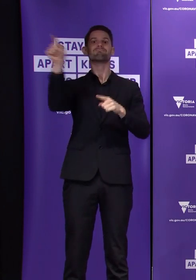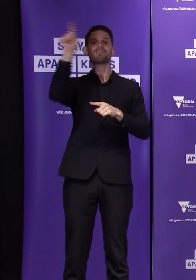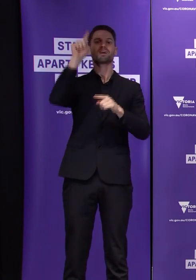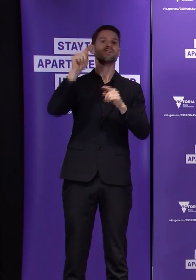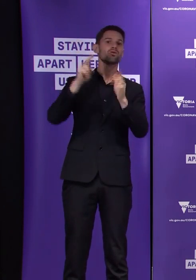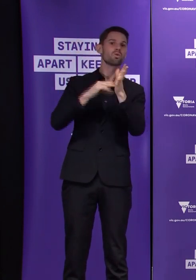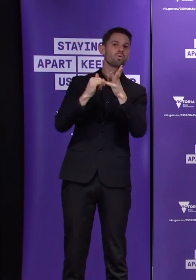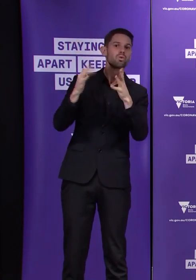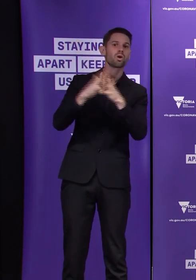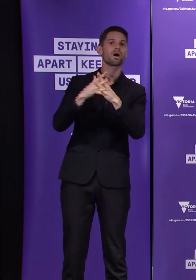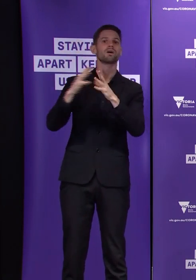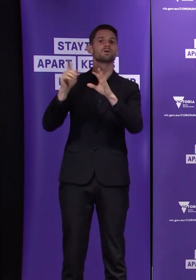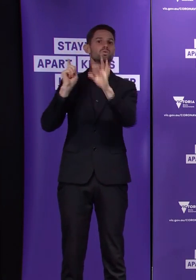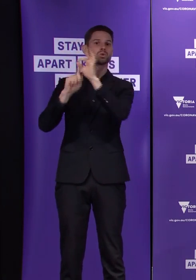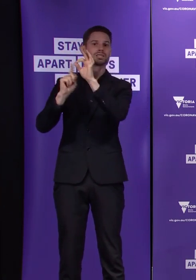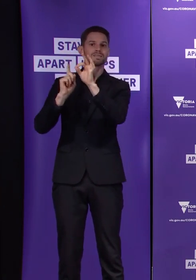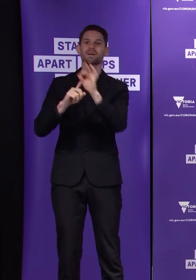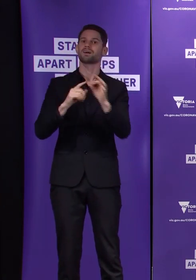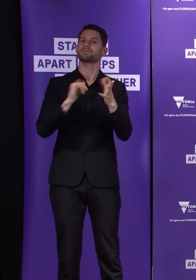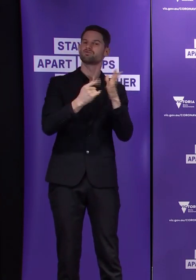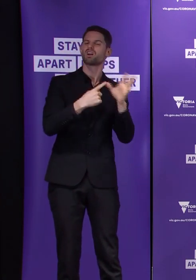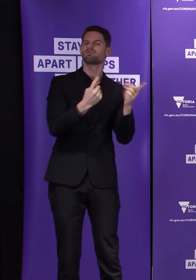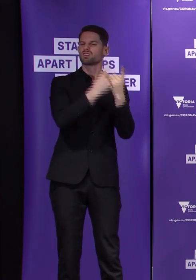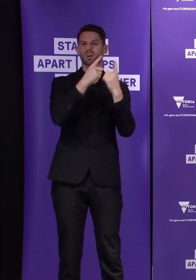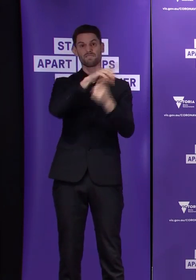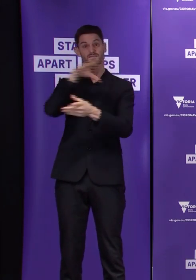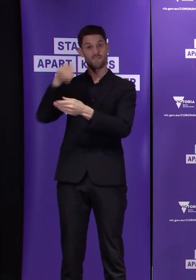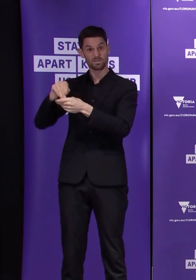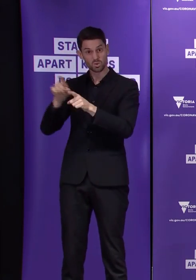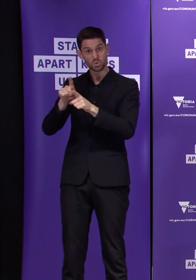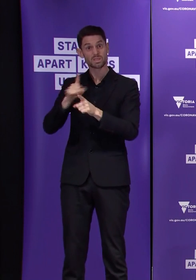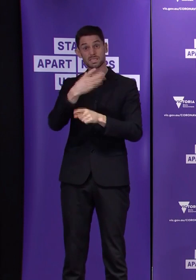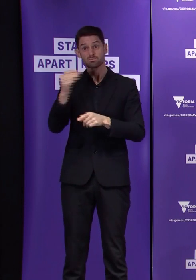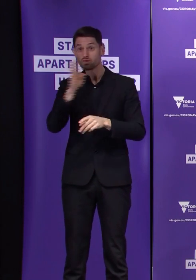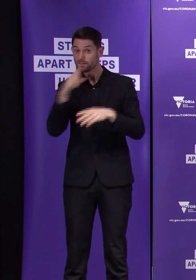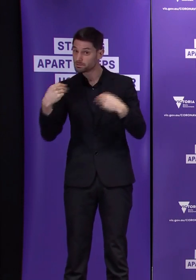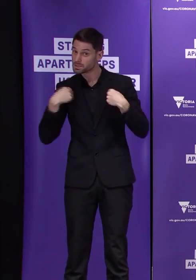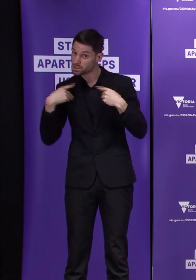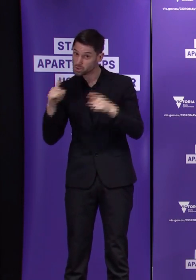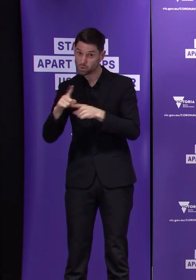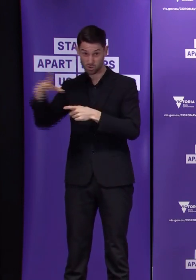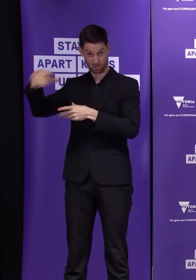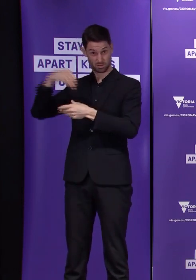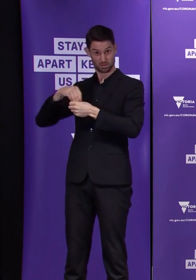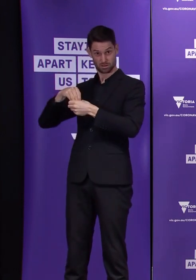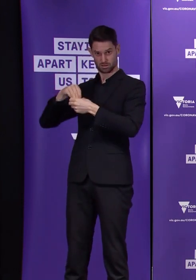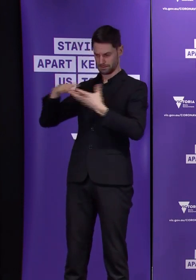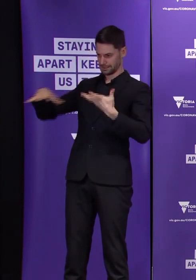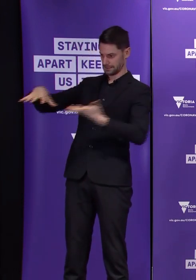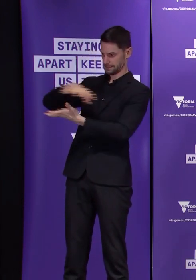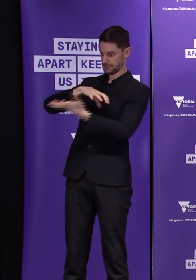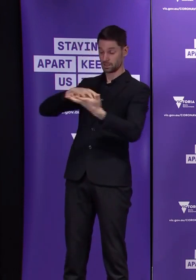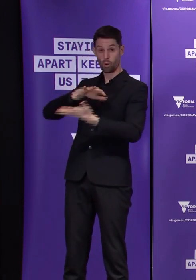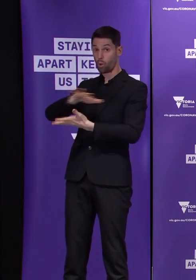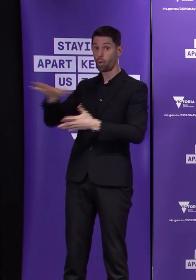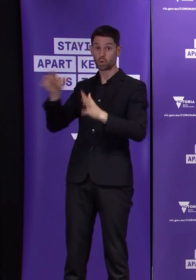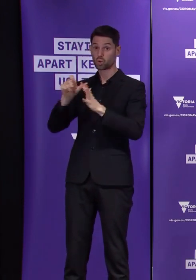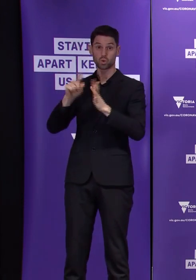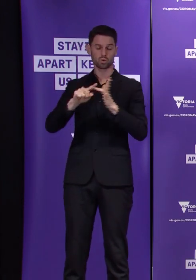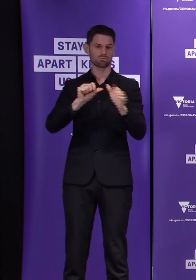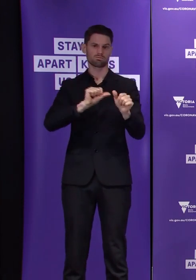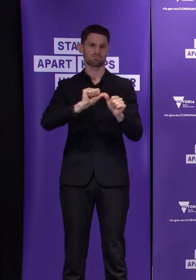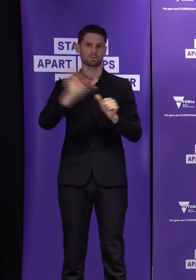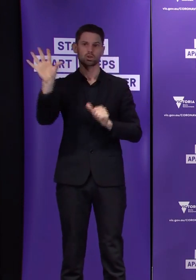think they're doing a great job in very, very challenging circumstances. The most impressive